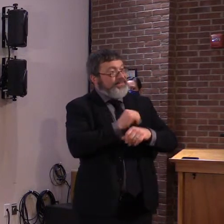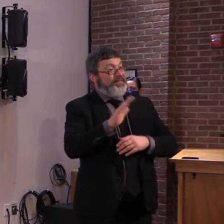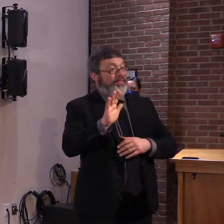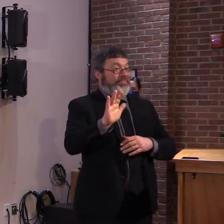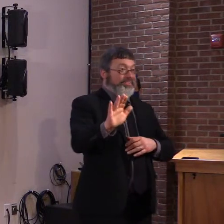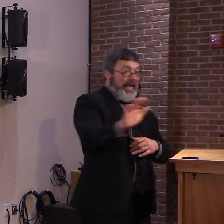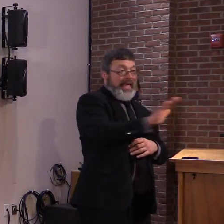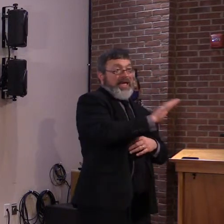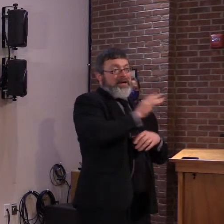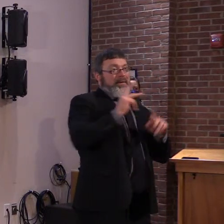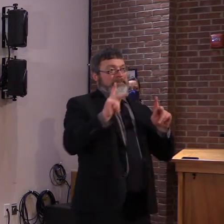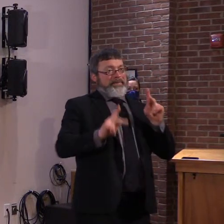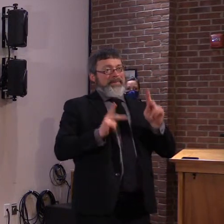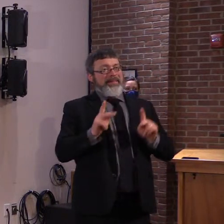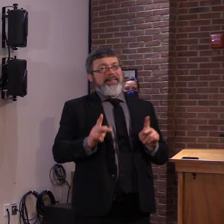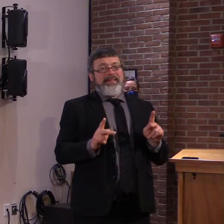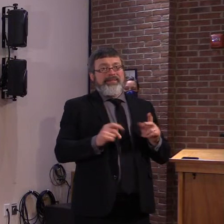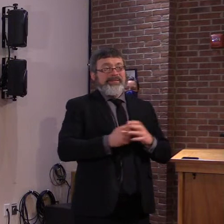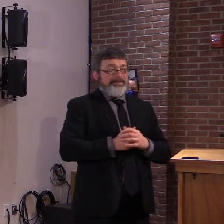Thank you.